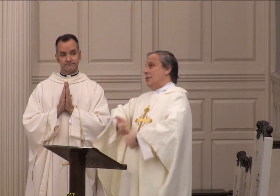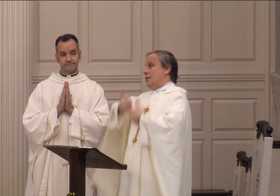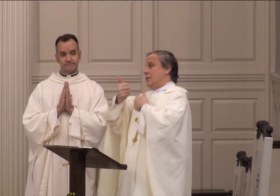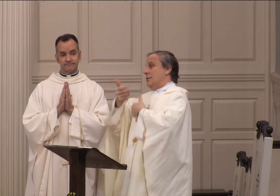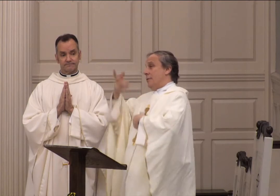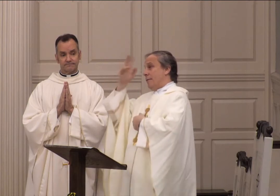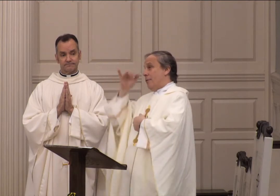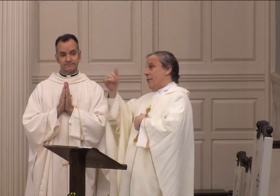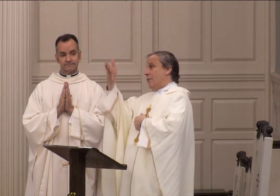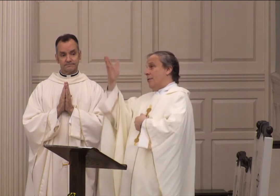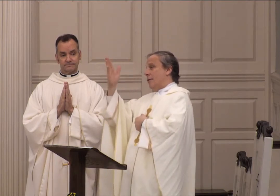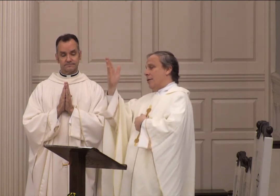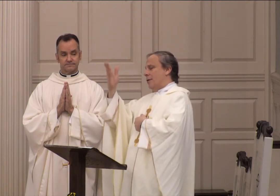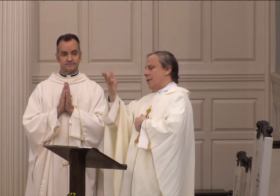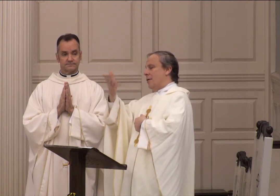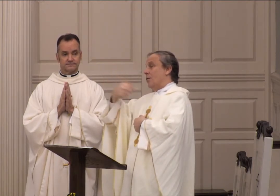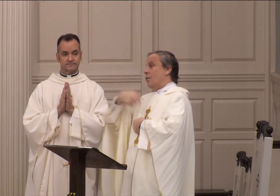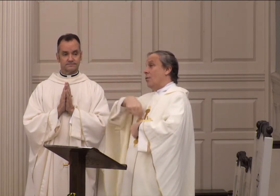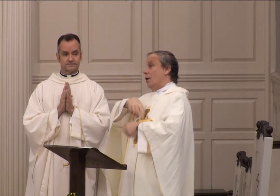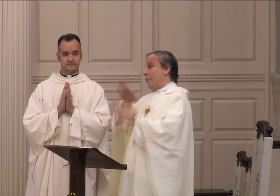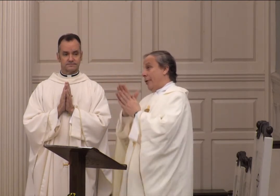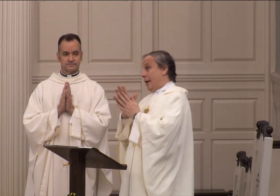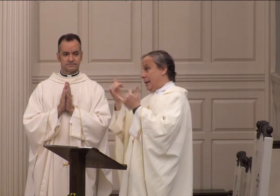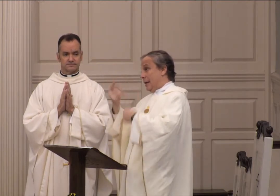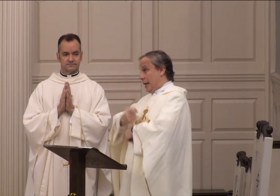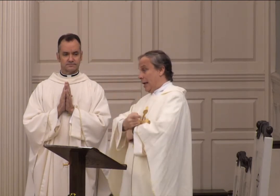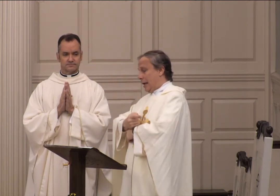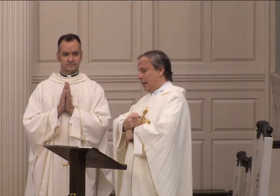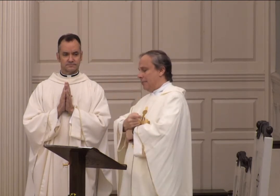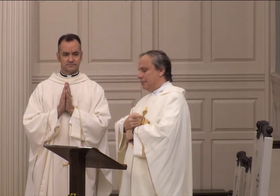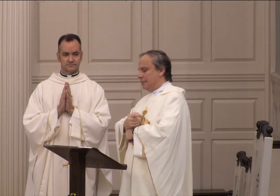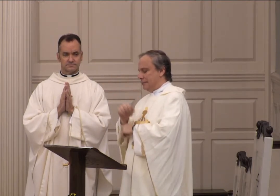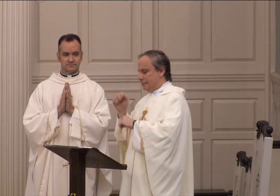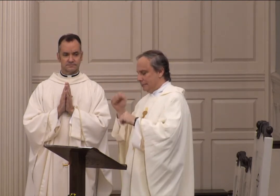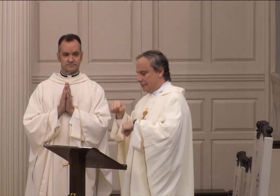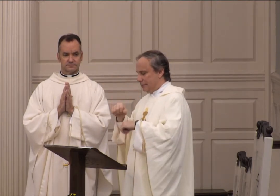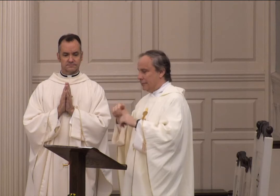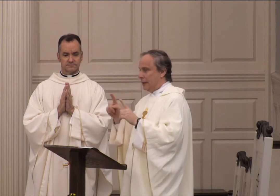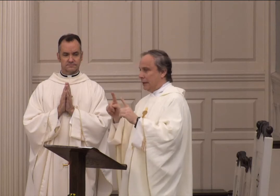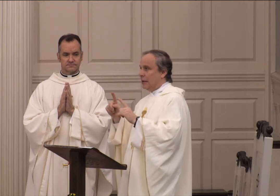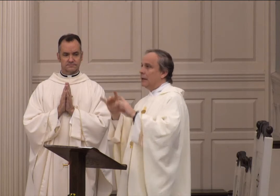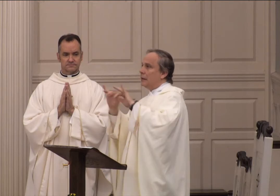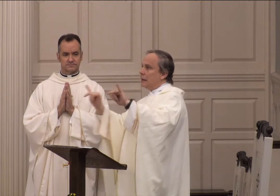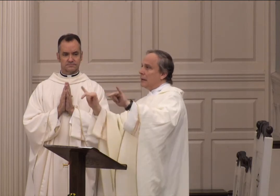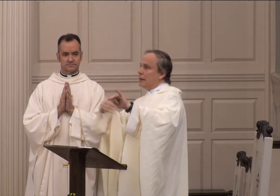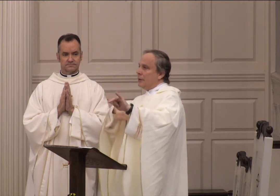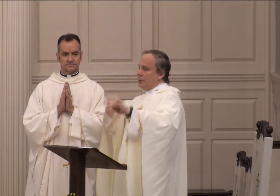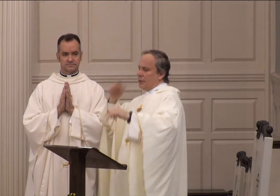Almighty God, who live forever, we offer our prayers this day.